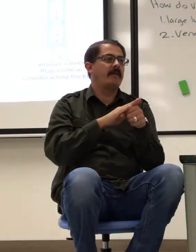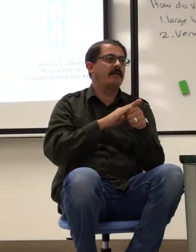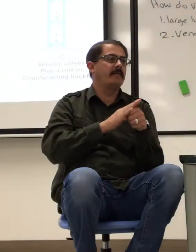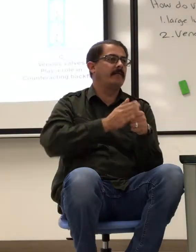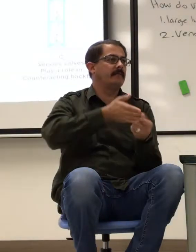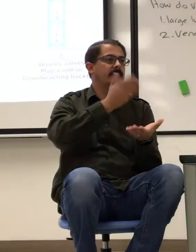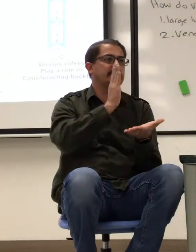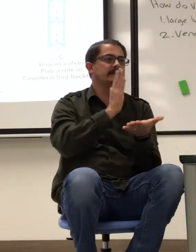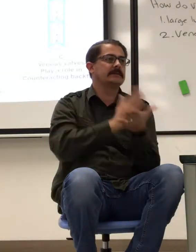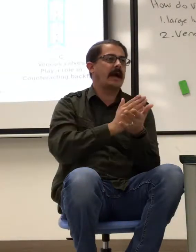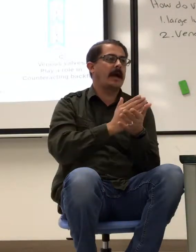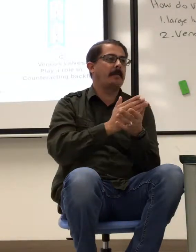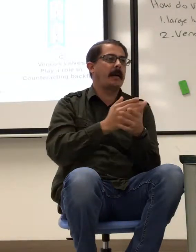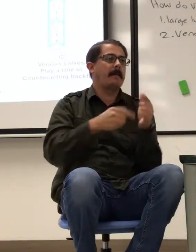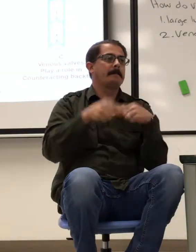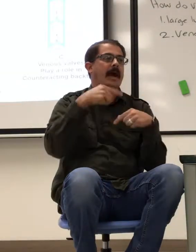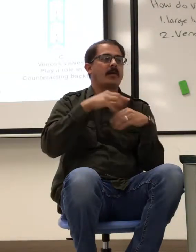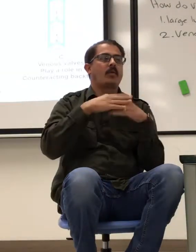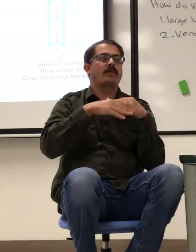They work in conjunction.